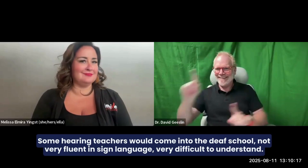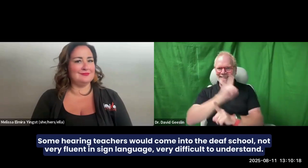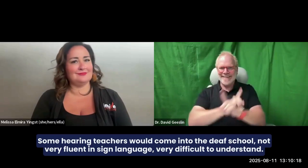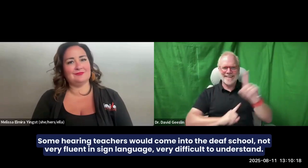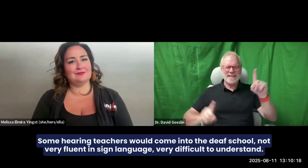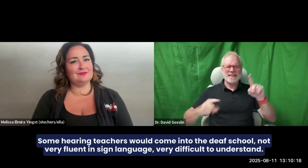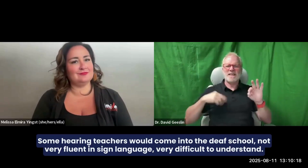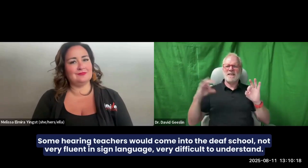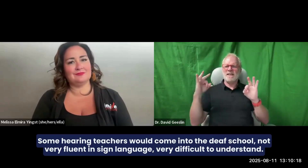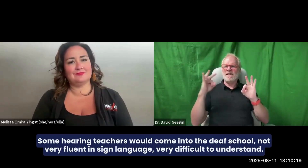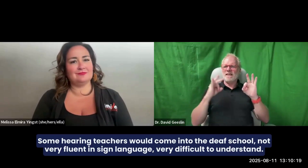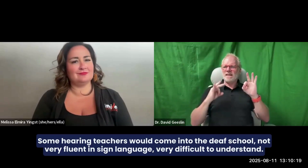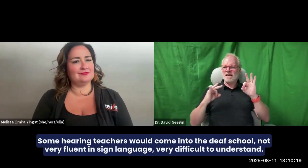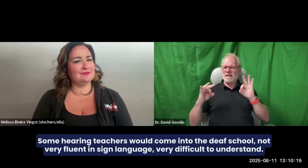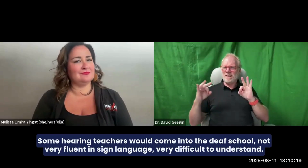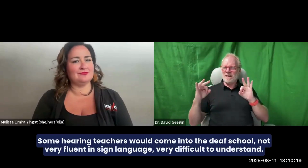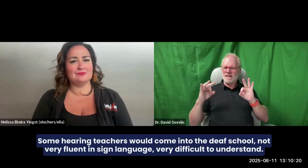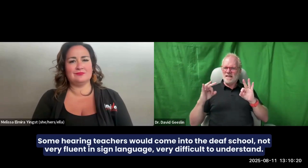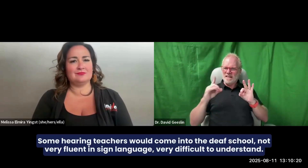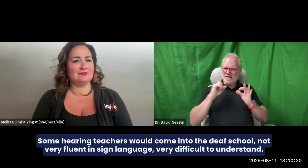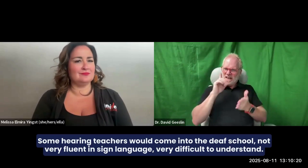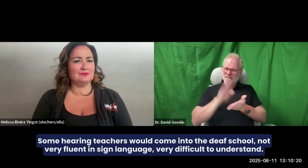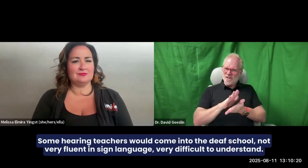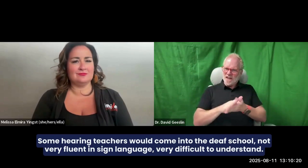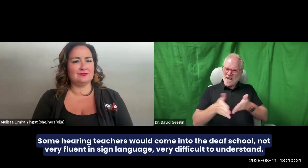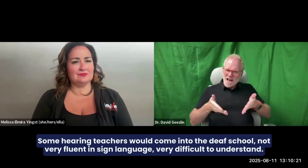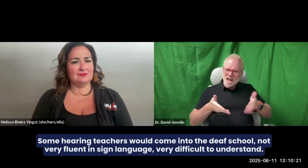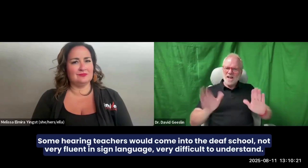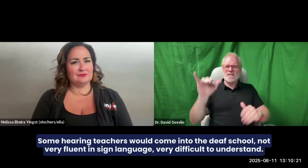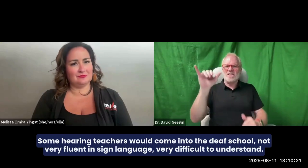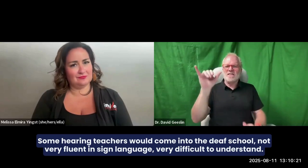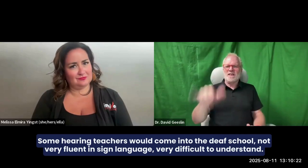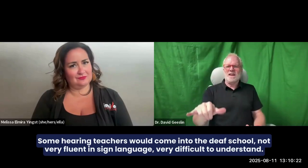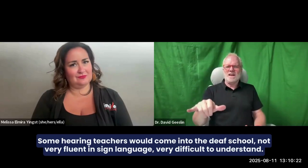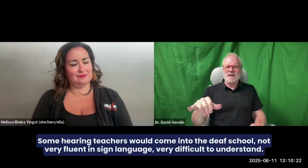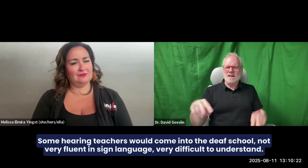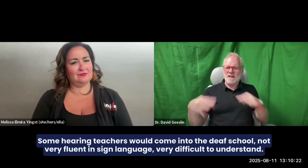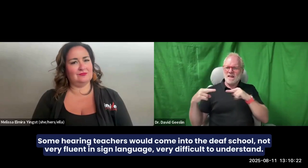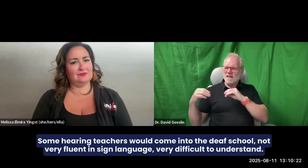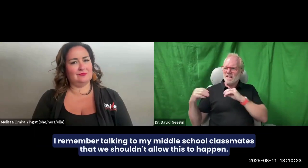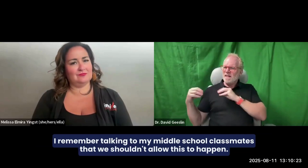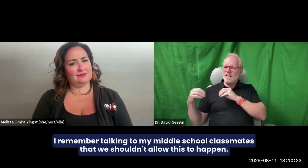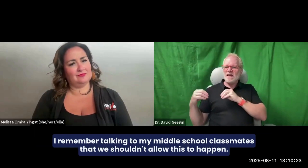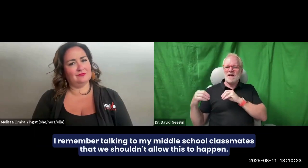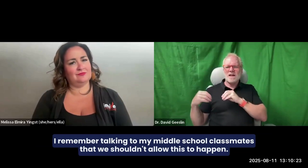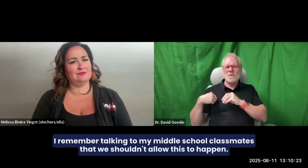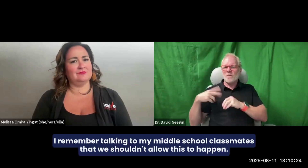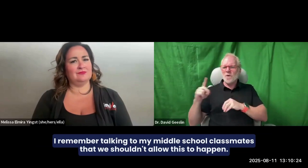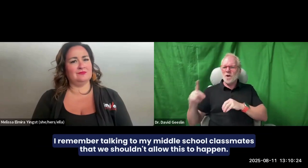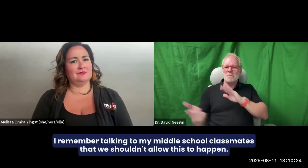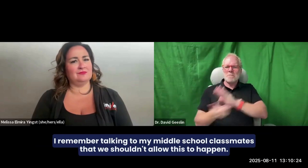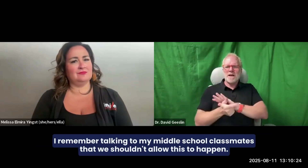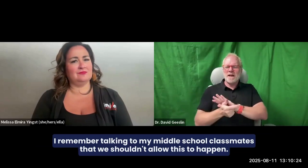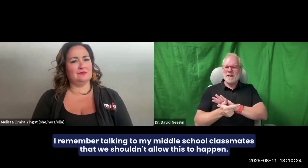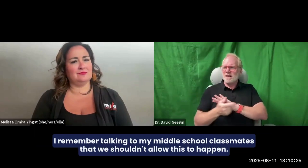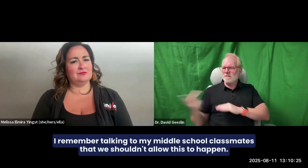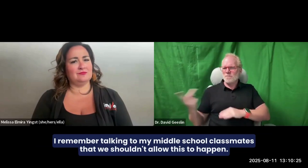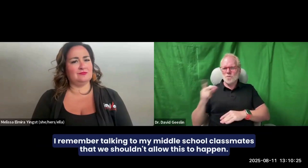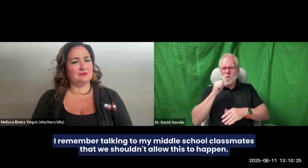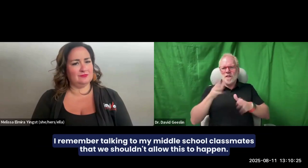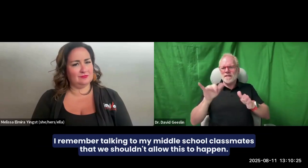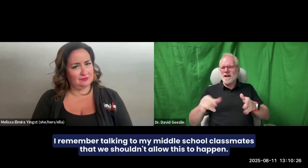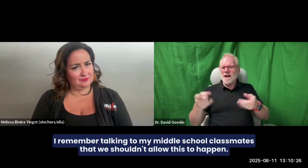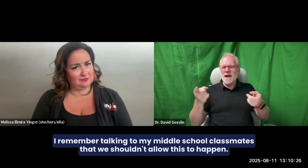Some hearing teachers would come into the deaf school, not very fluent in sign language, very difficult to understand. I remember talking to my middle